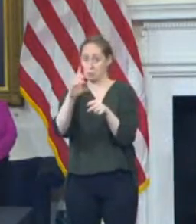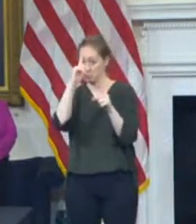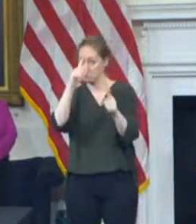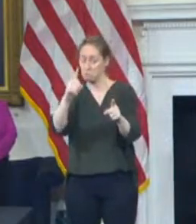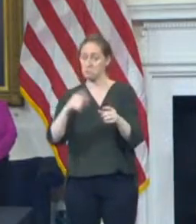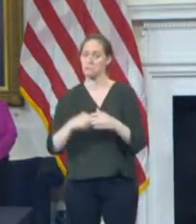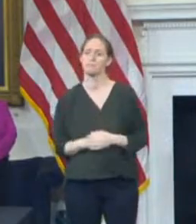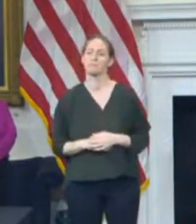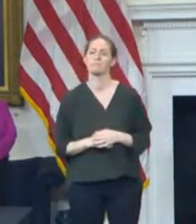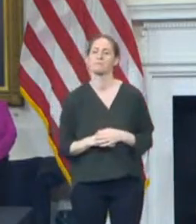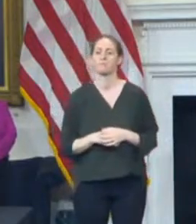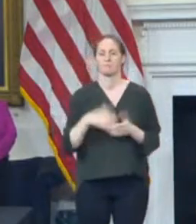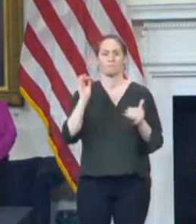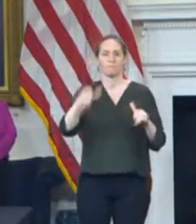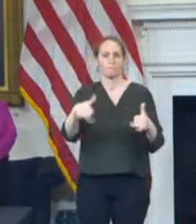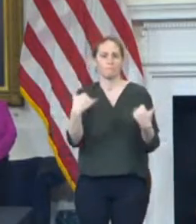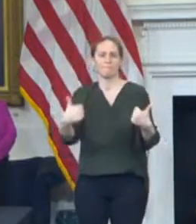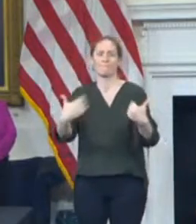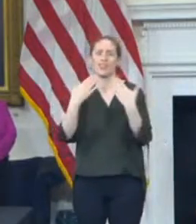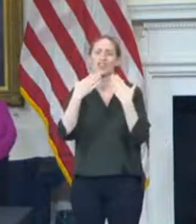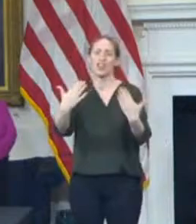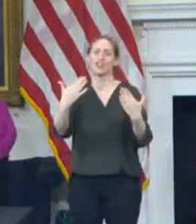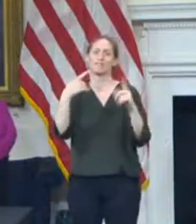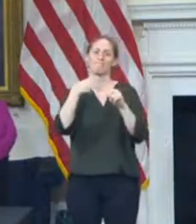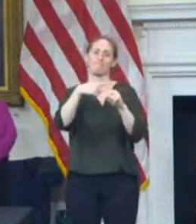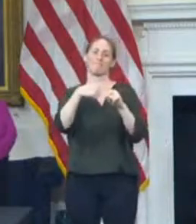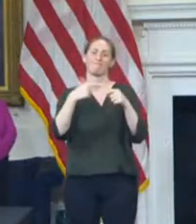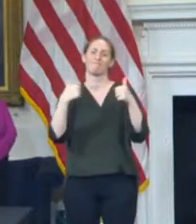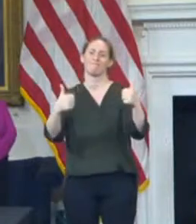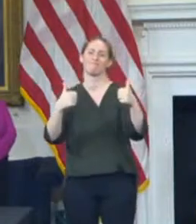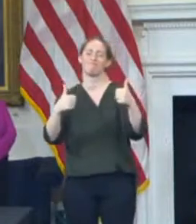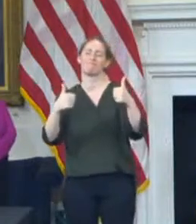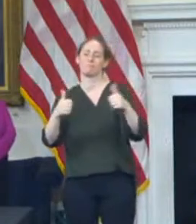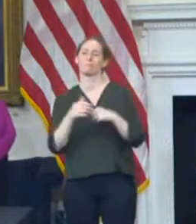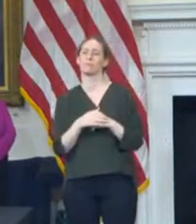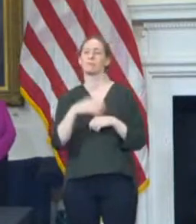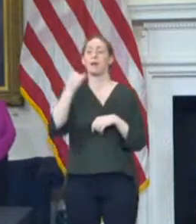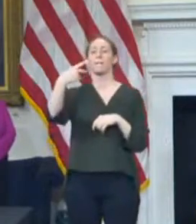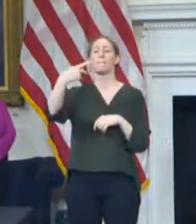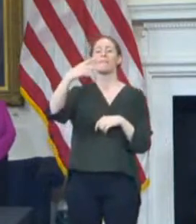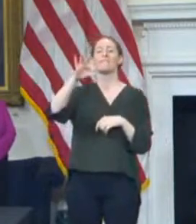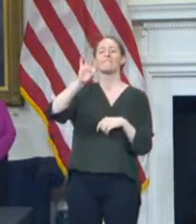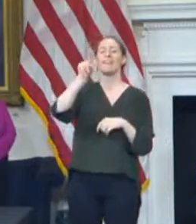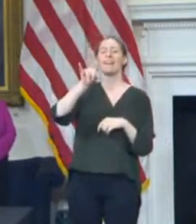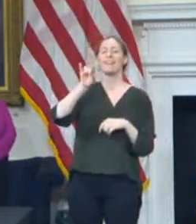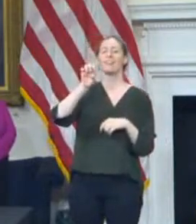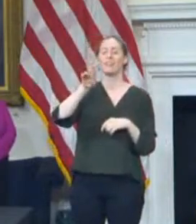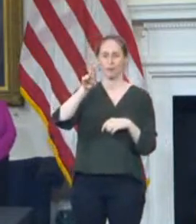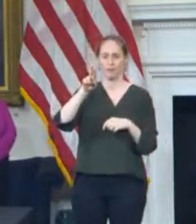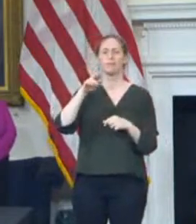Earlier this week, in addition to the encouraging news from Pfizer, Novavax received